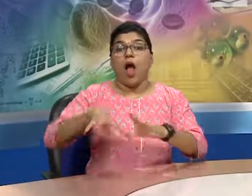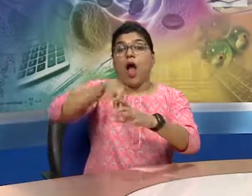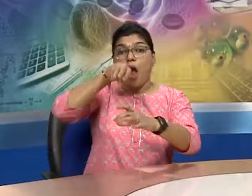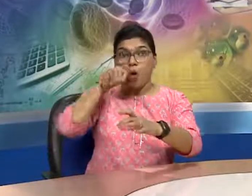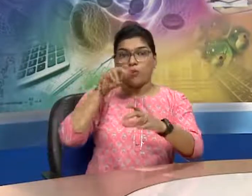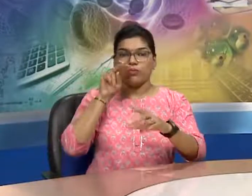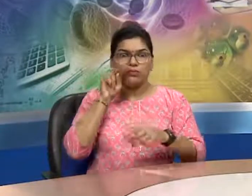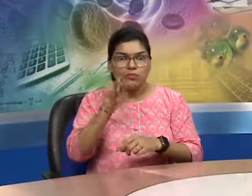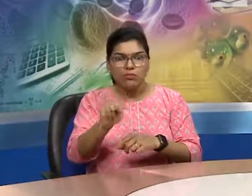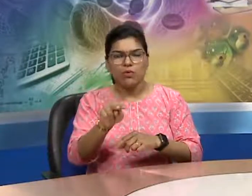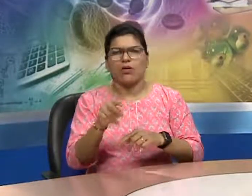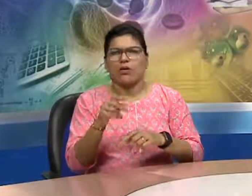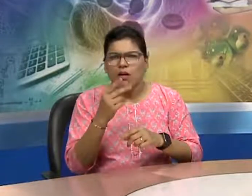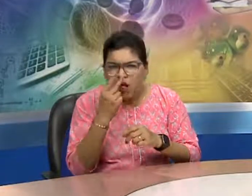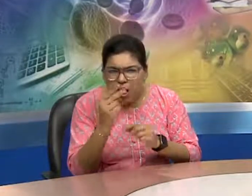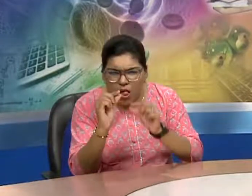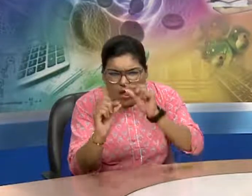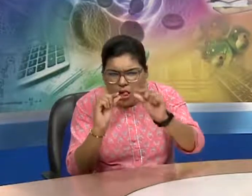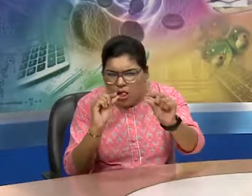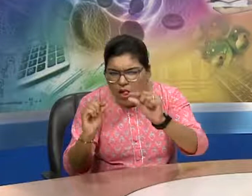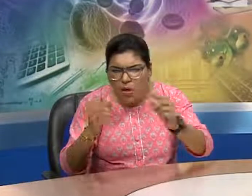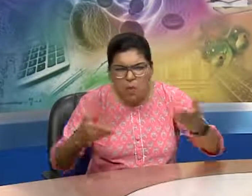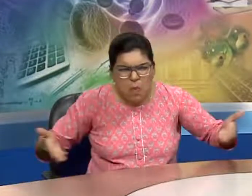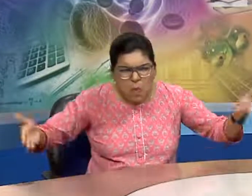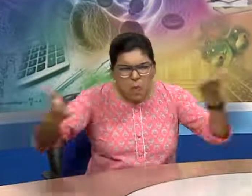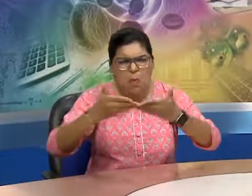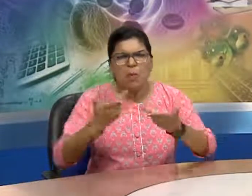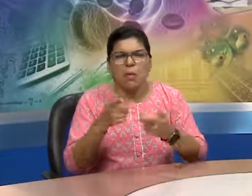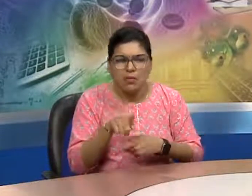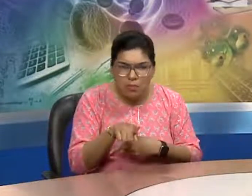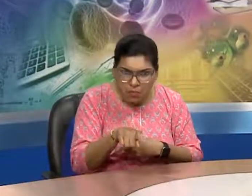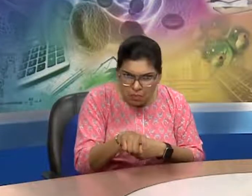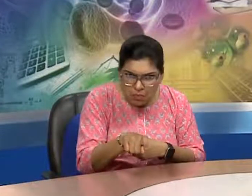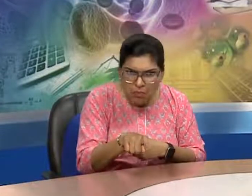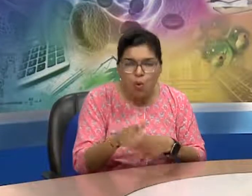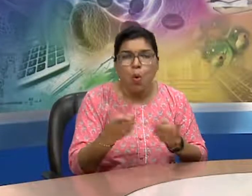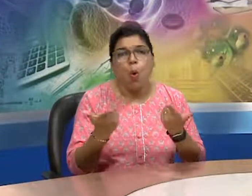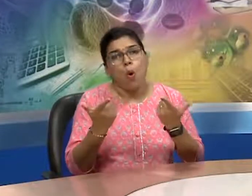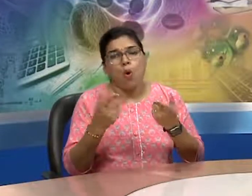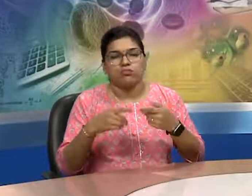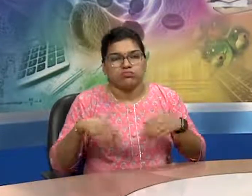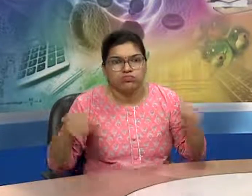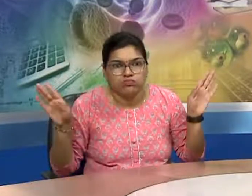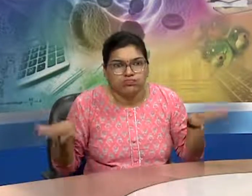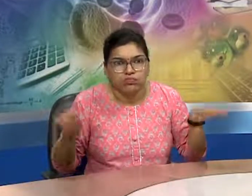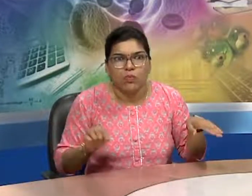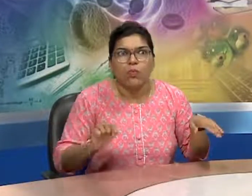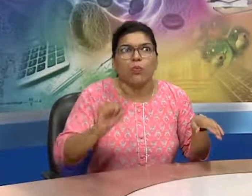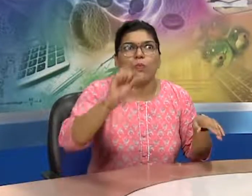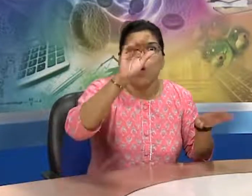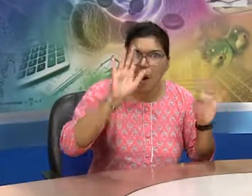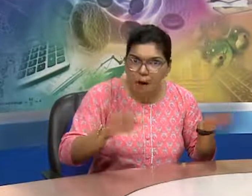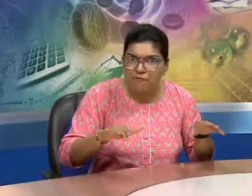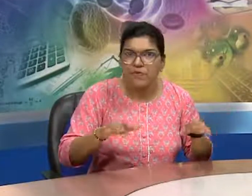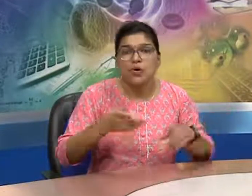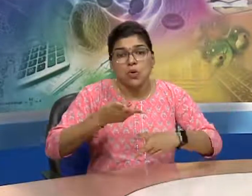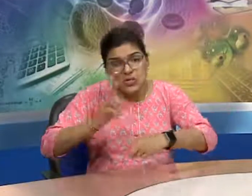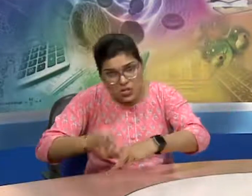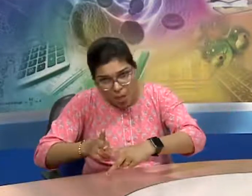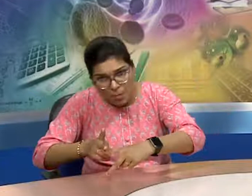a tree has different organisms whose habitat is different.